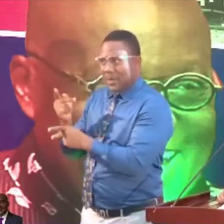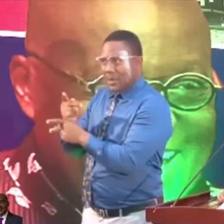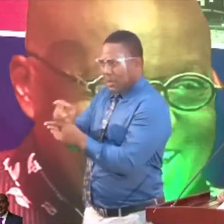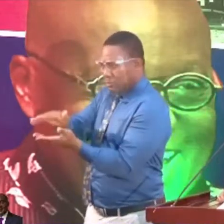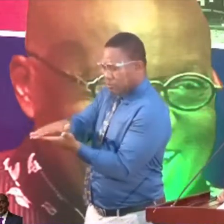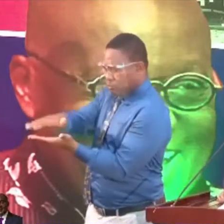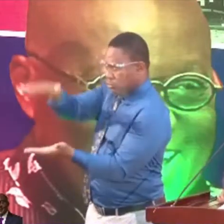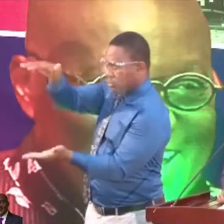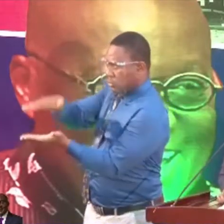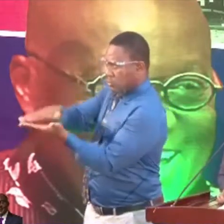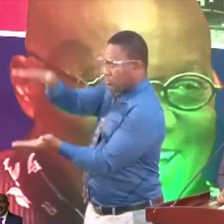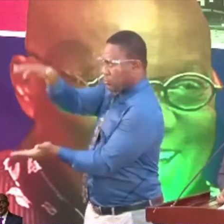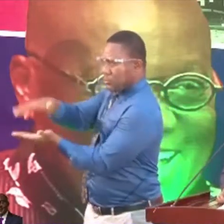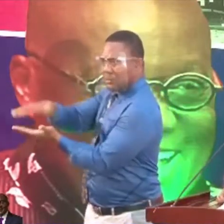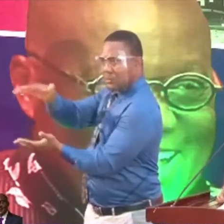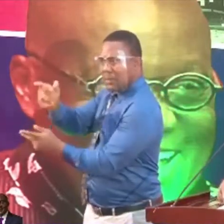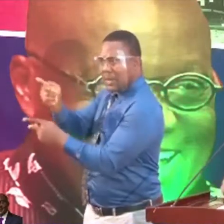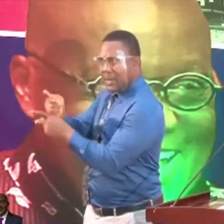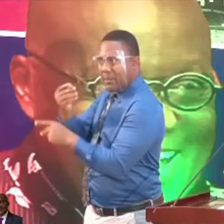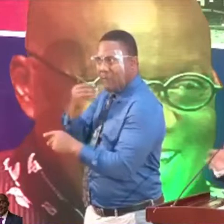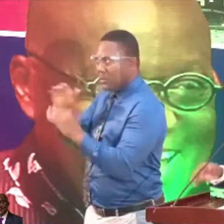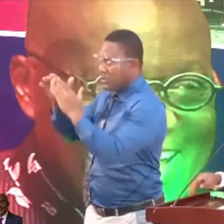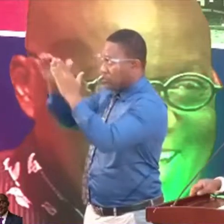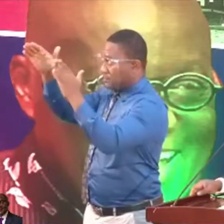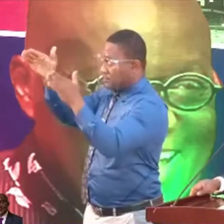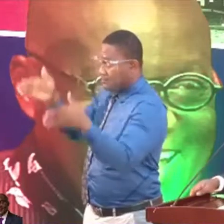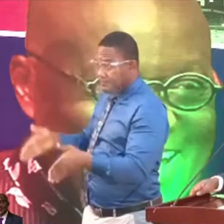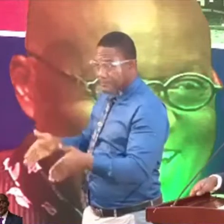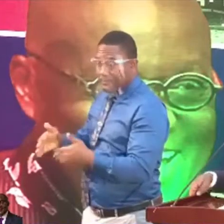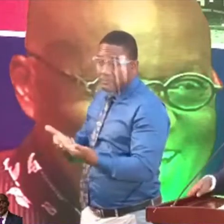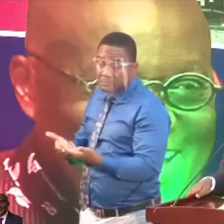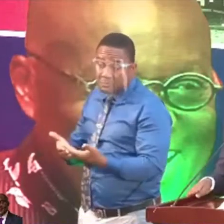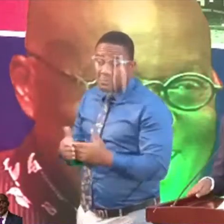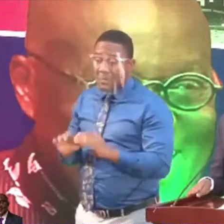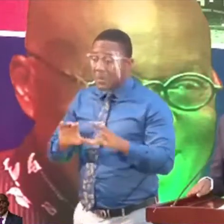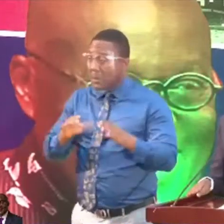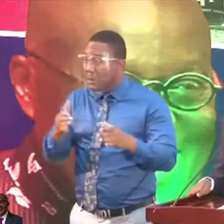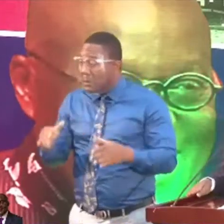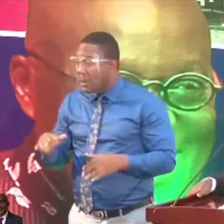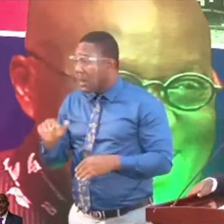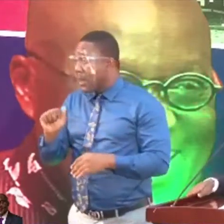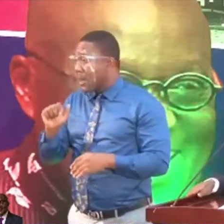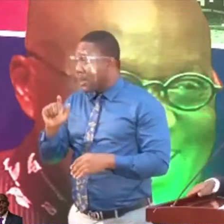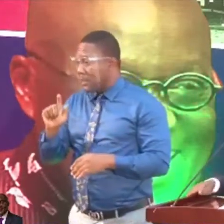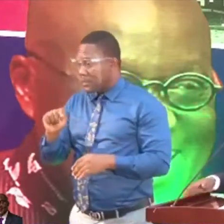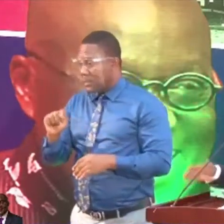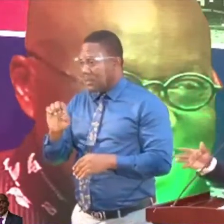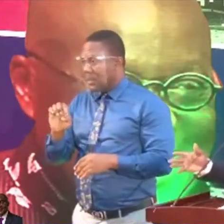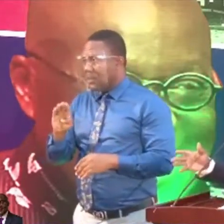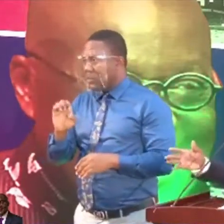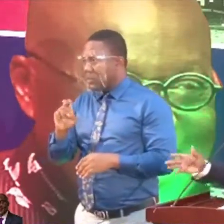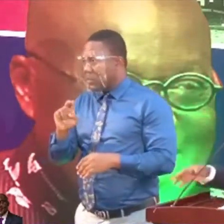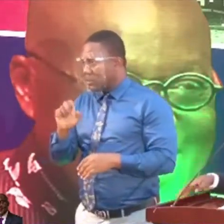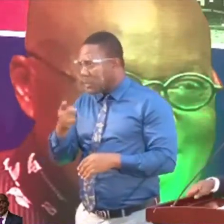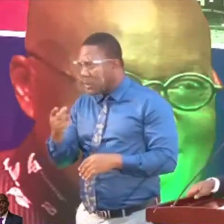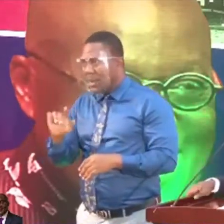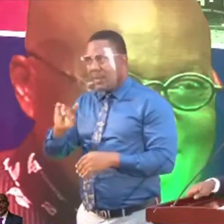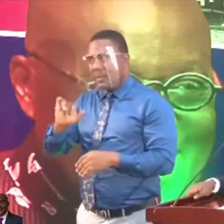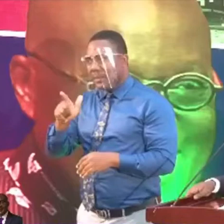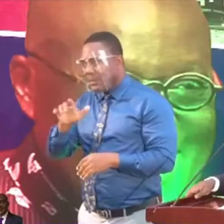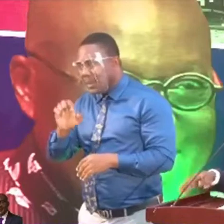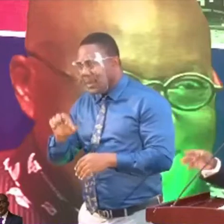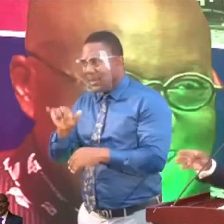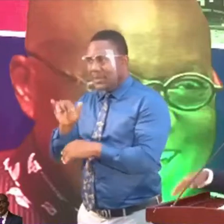capacity across the country. And communities like Ejura, Atebubu, Tamale, Sandema, Bokopo Siga,